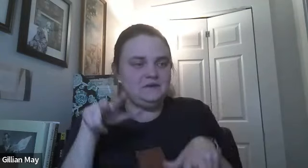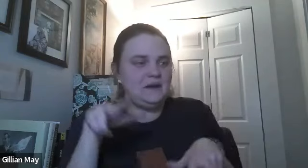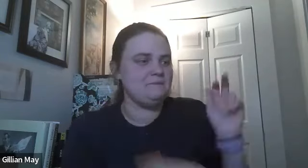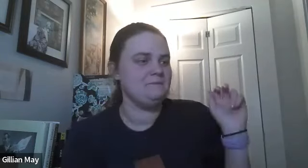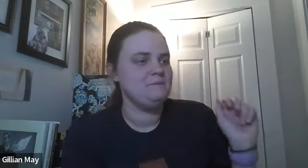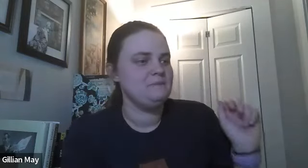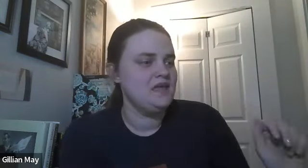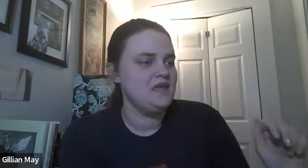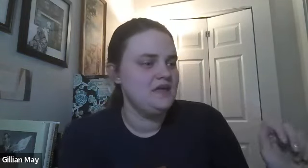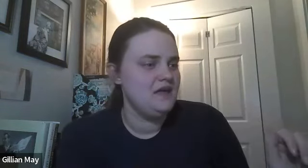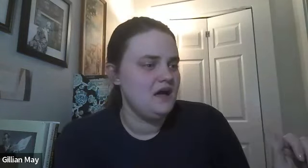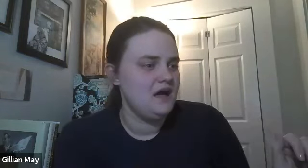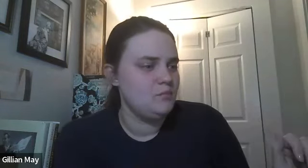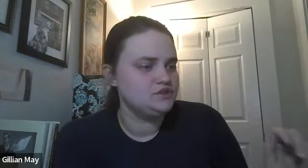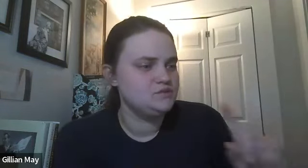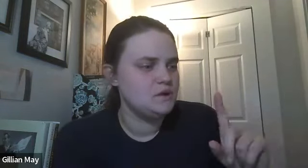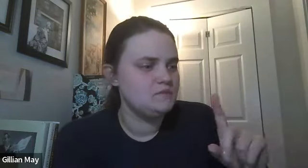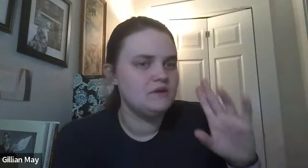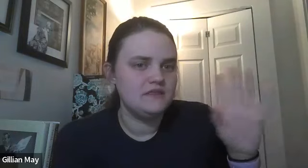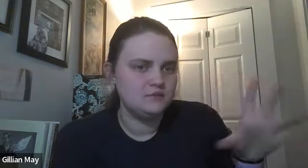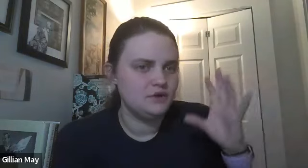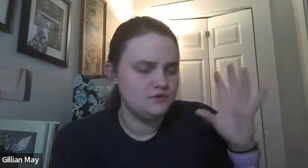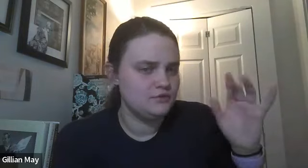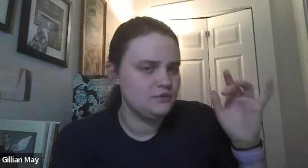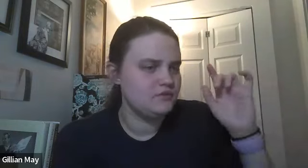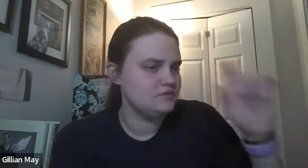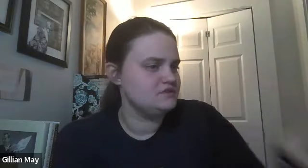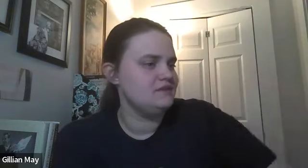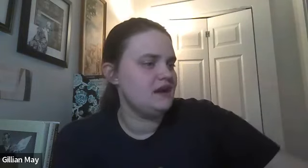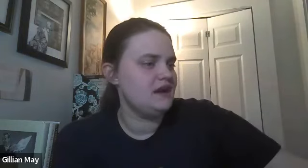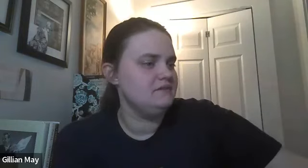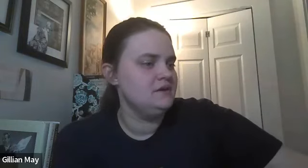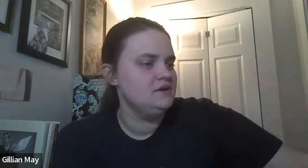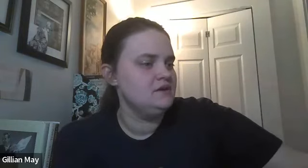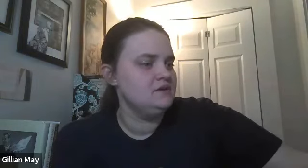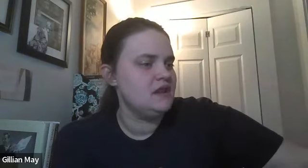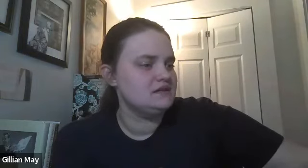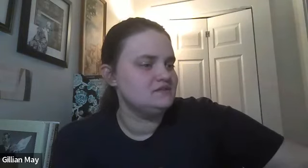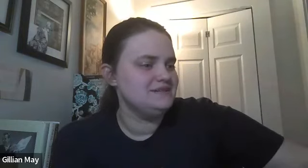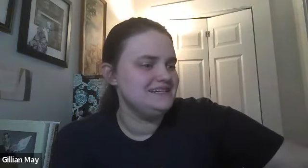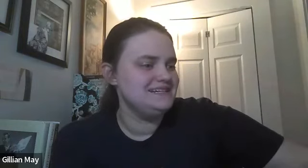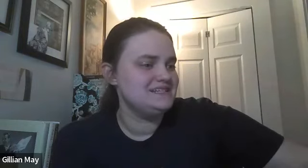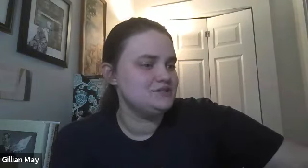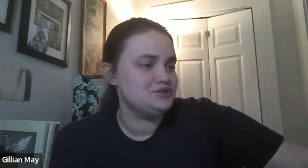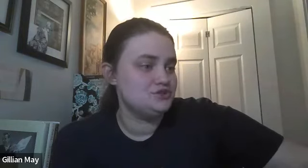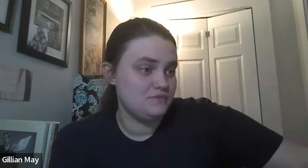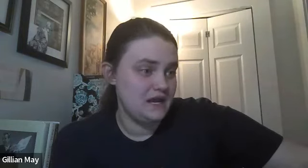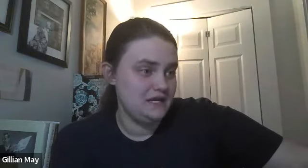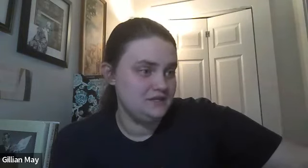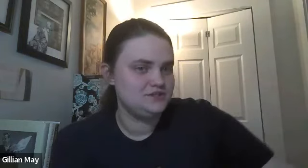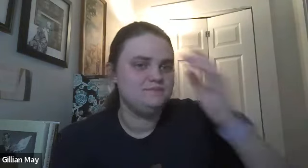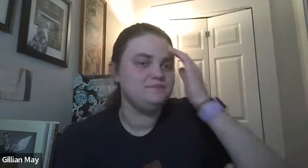Okay. We'll do one more and then we'll go through those that we had. The next one is strange.